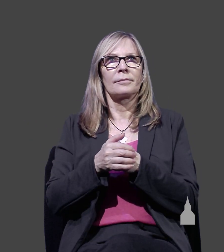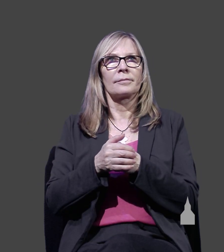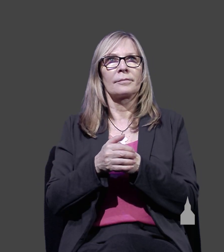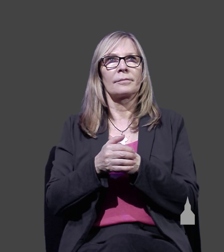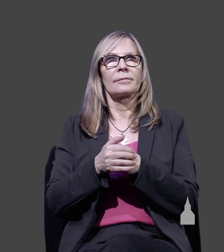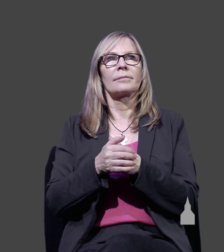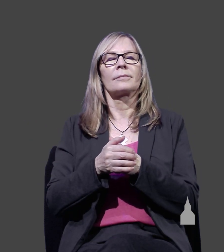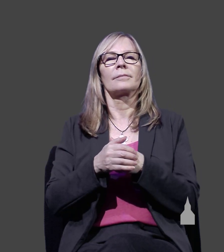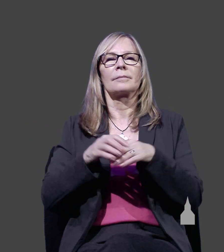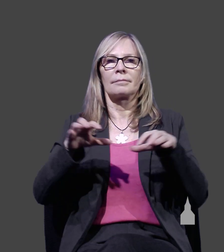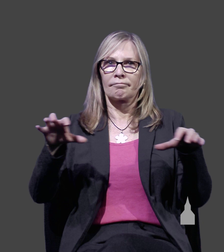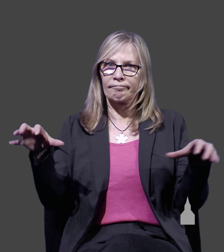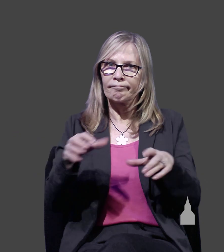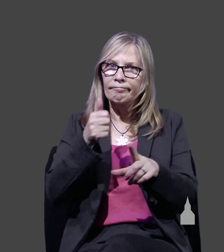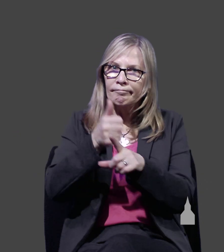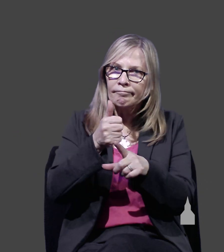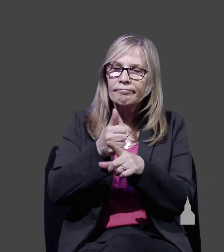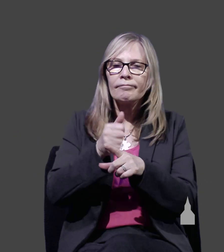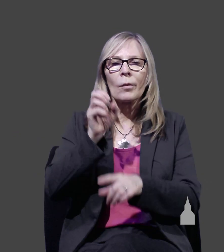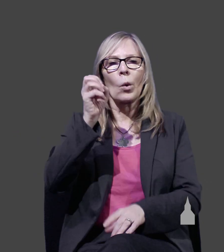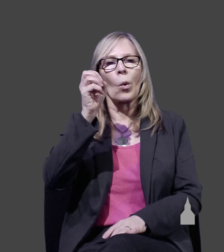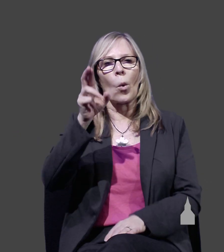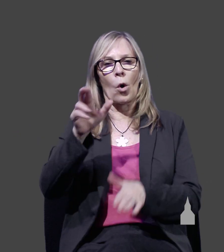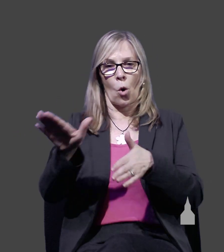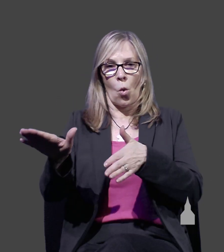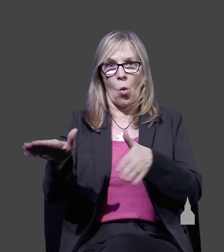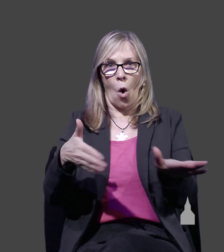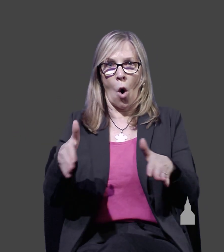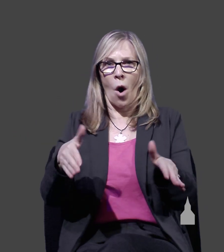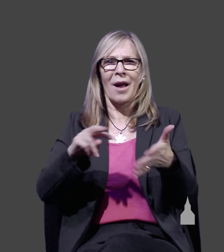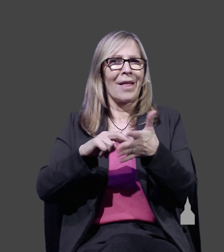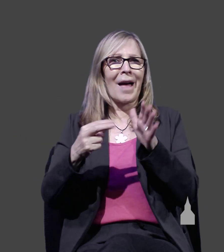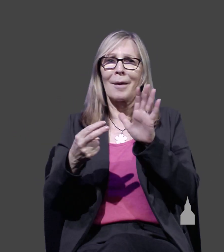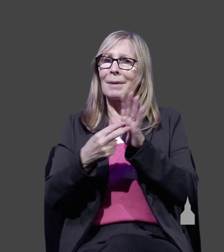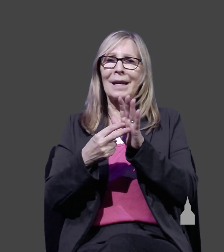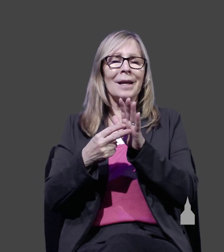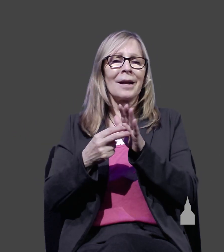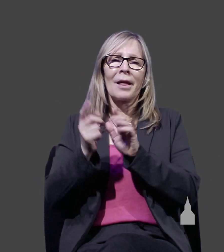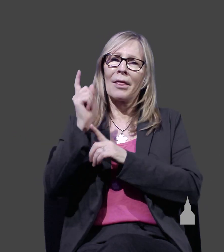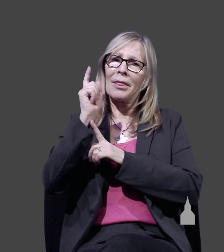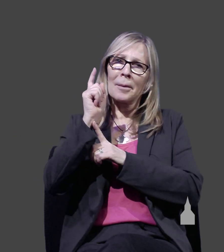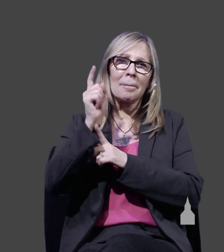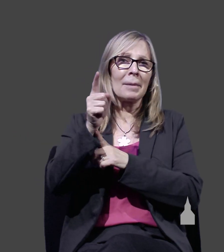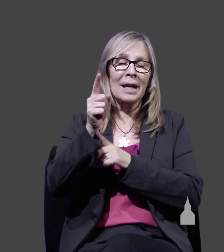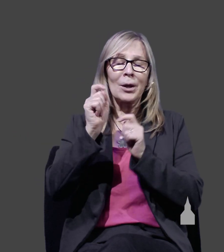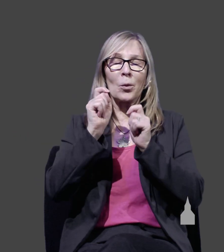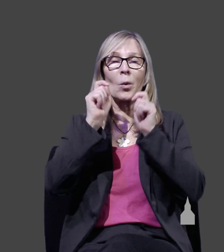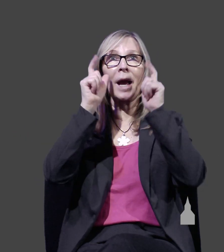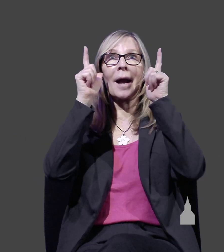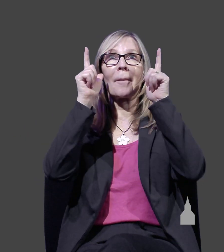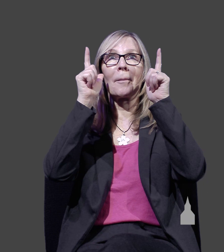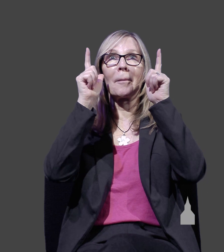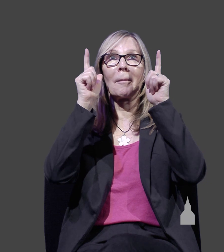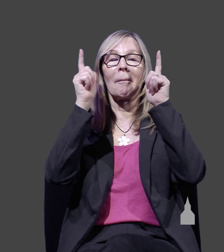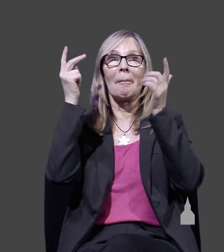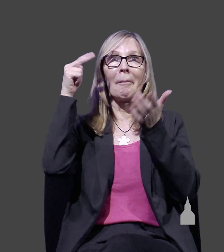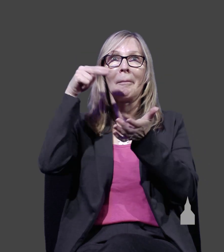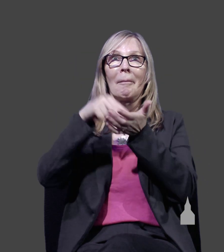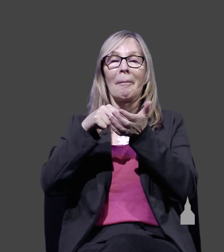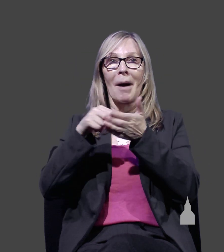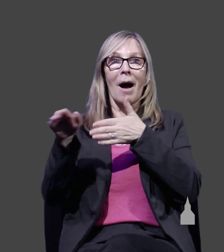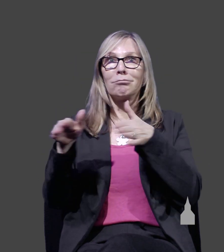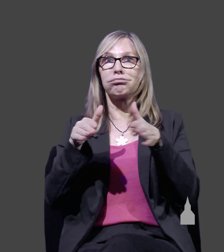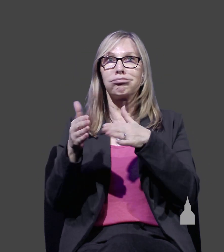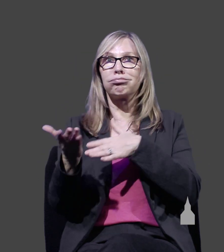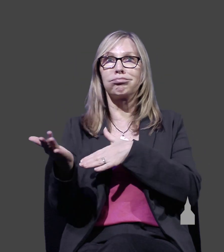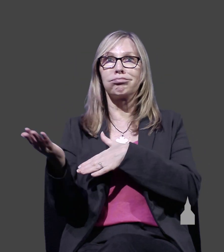Conduct yourselves, walk in, is really just talking about everything from the time your eyes open in the morning until you fall asleep at